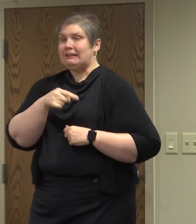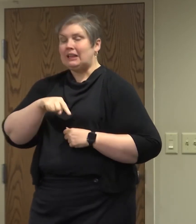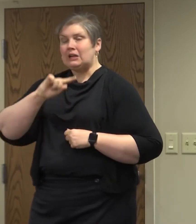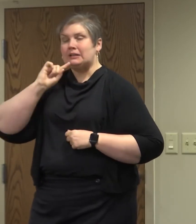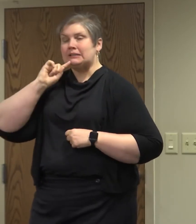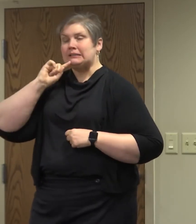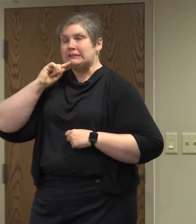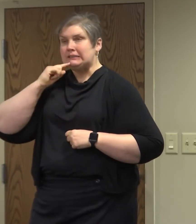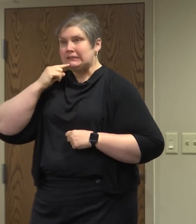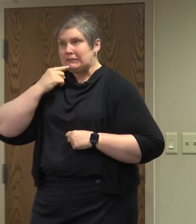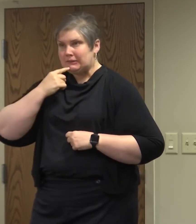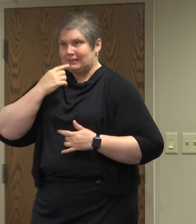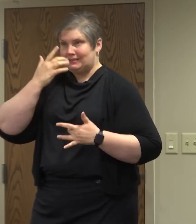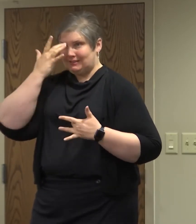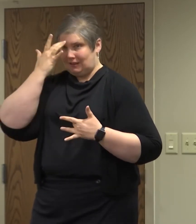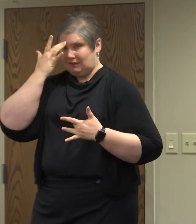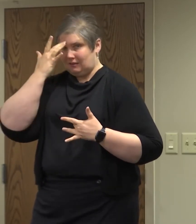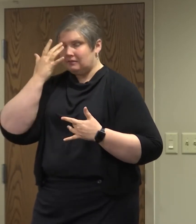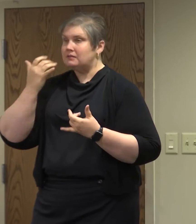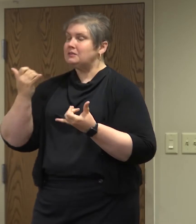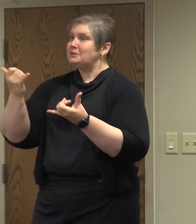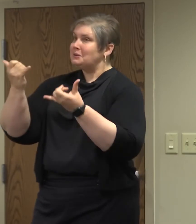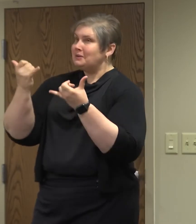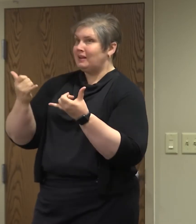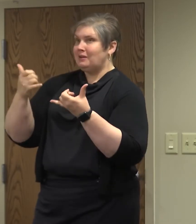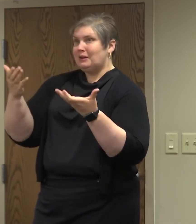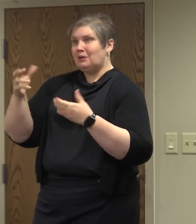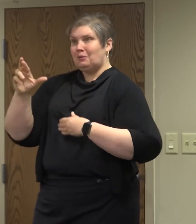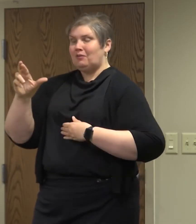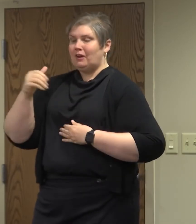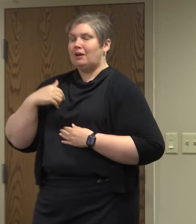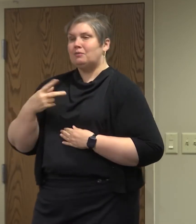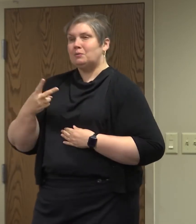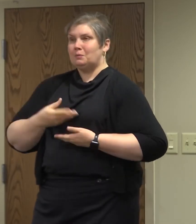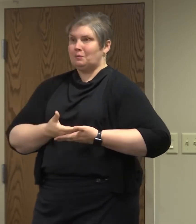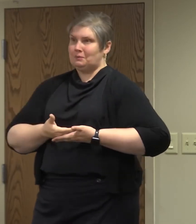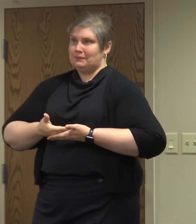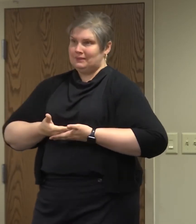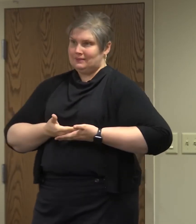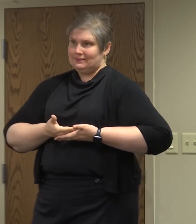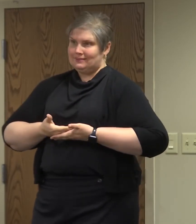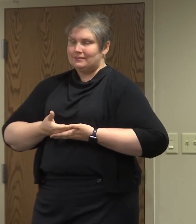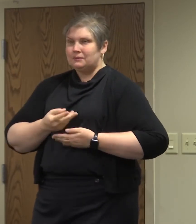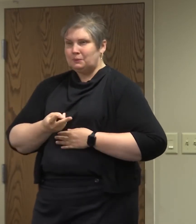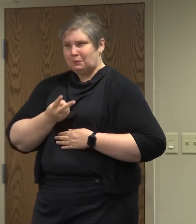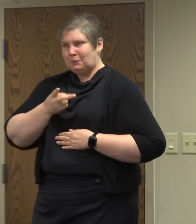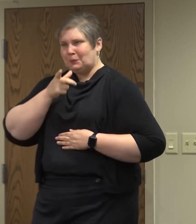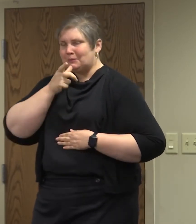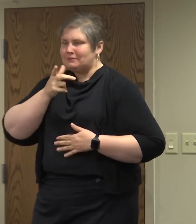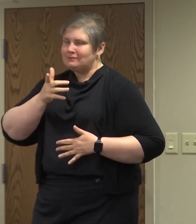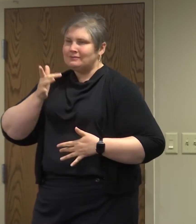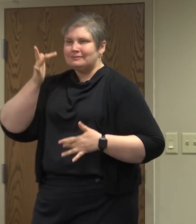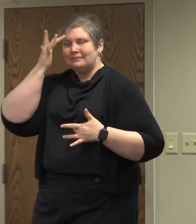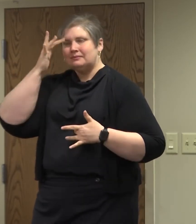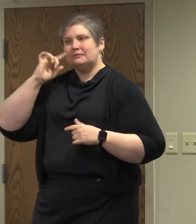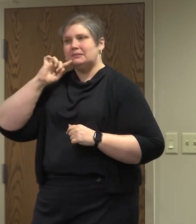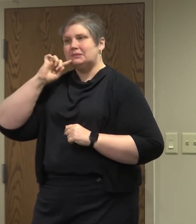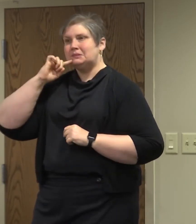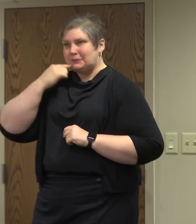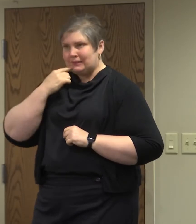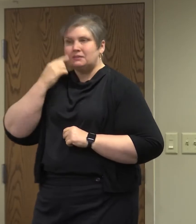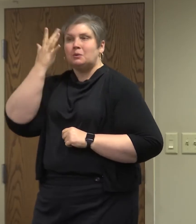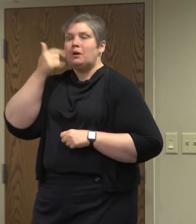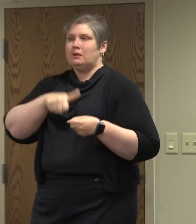are 2 infants who are severely ill with COVID. So we can't emphasize enough that we